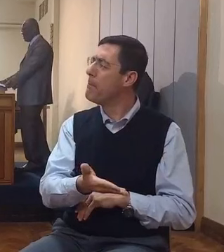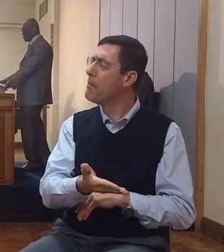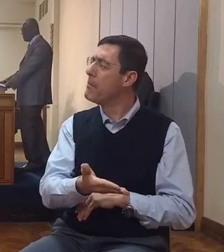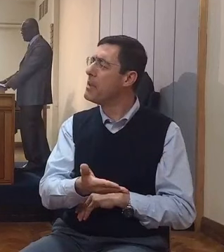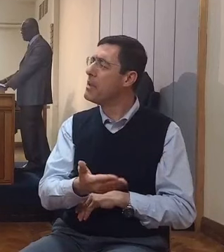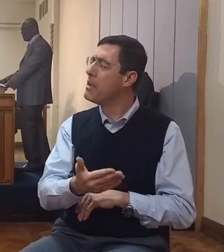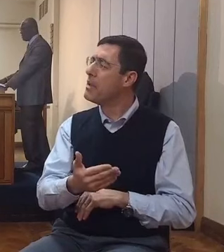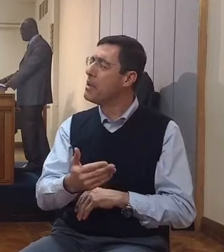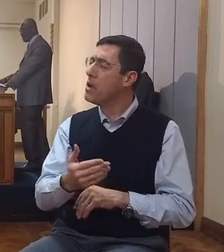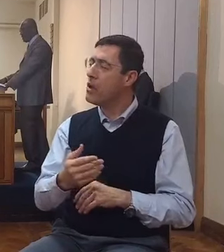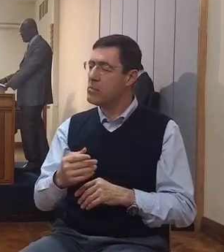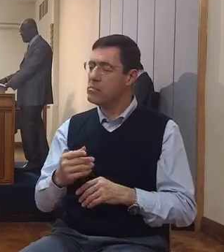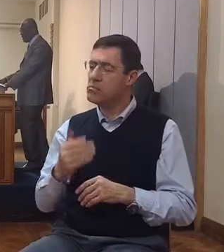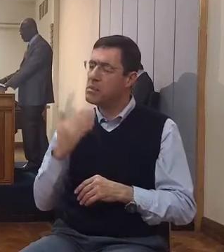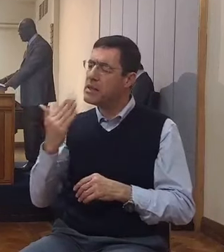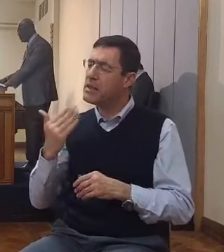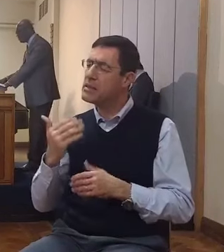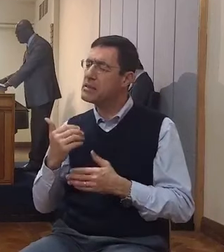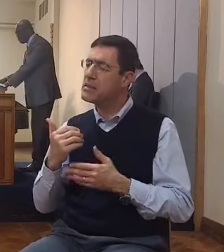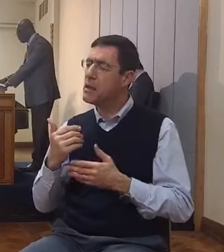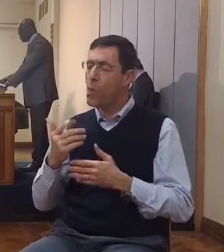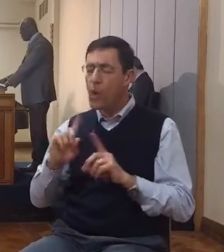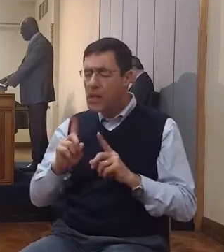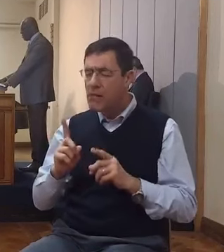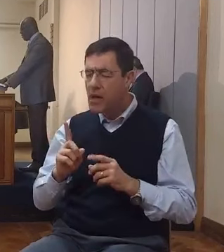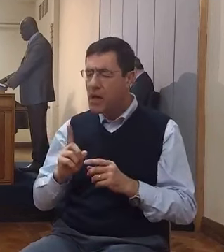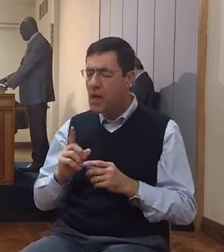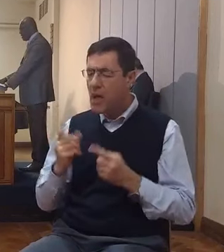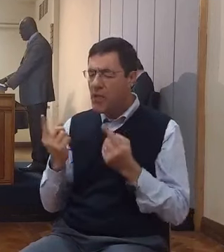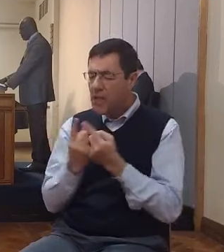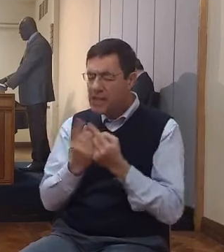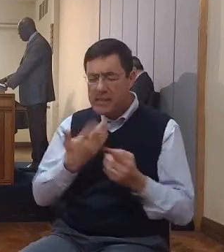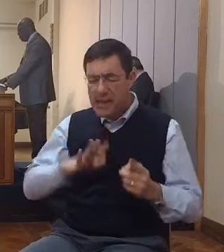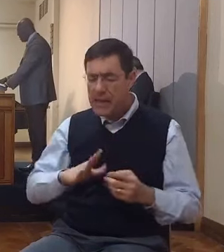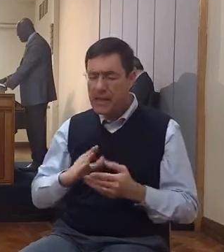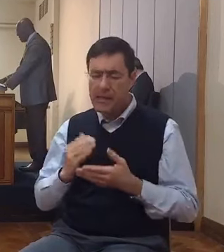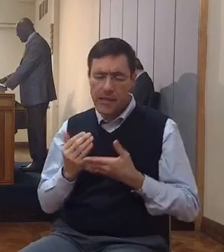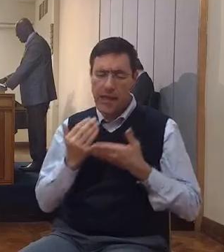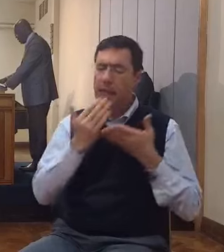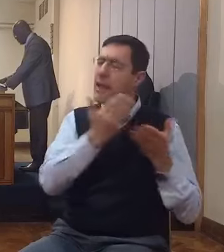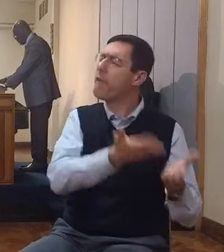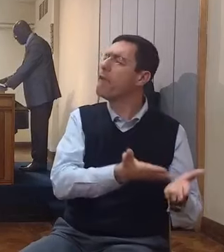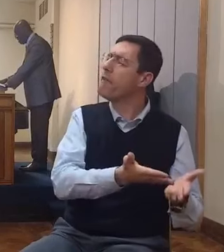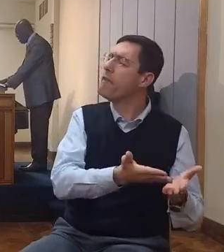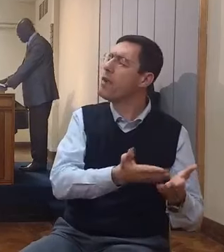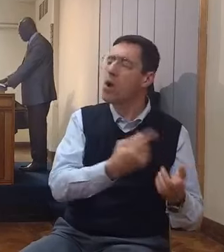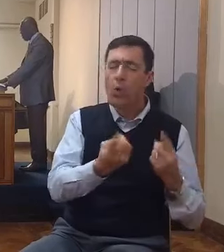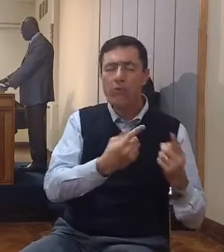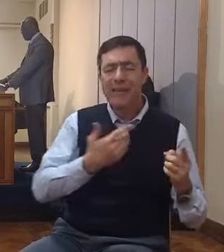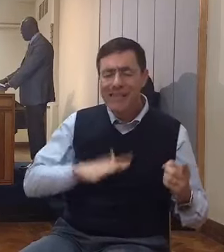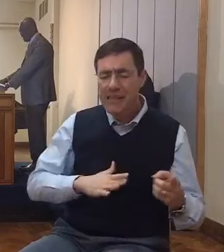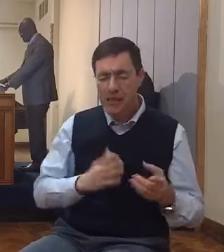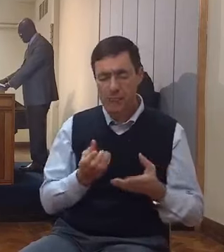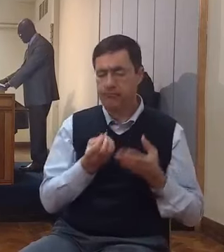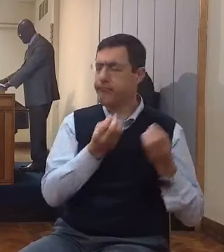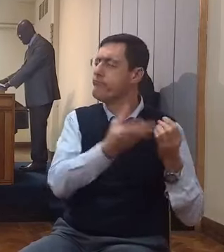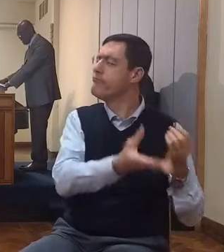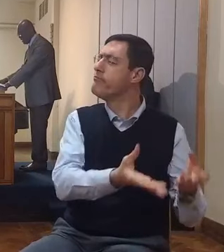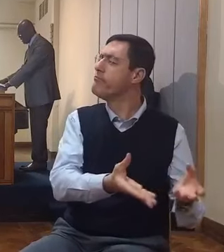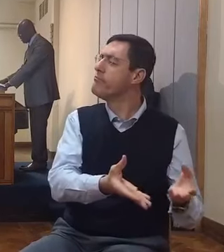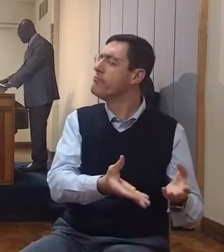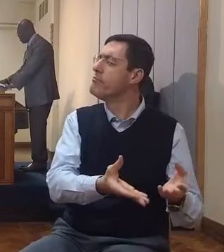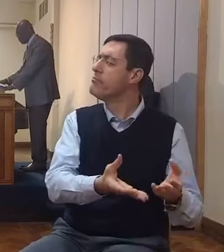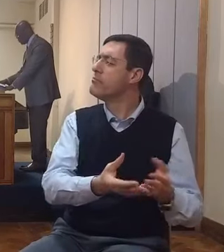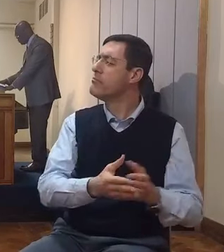oh gracious God, might reach those, Lord our God, from whom it is necessary, Lord, to rescue